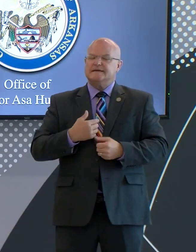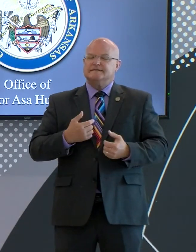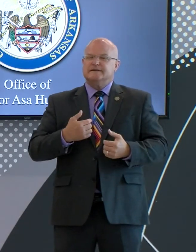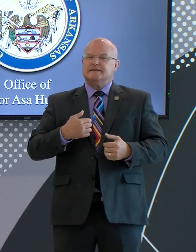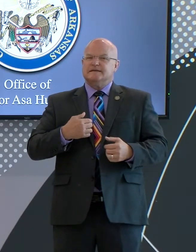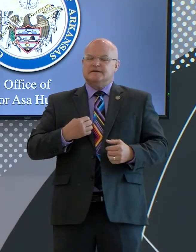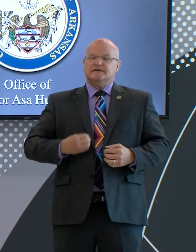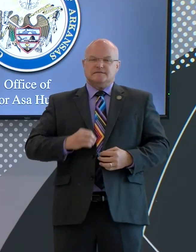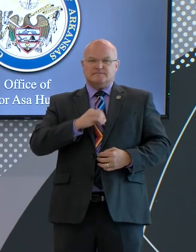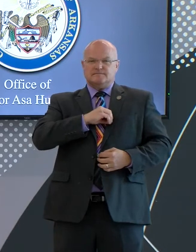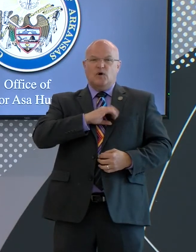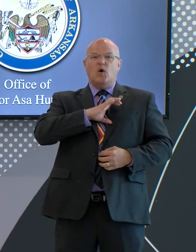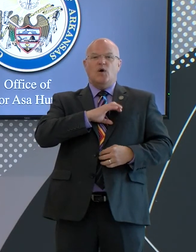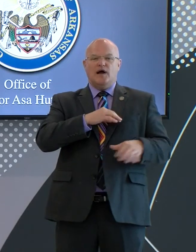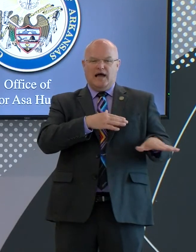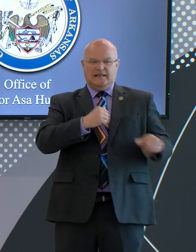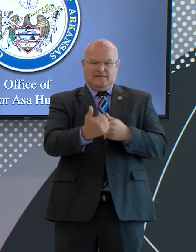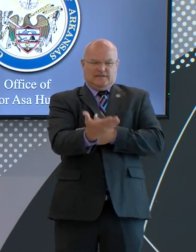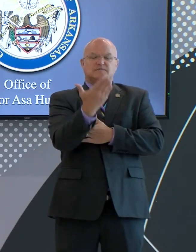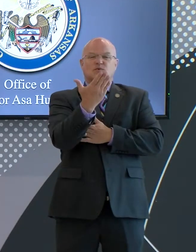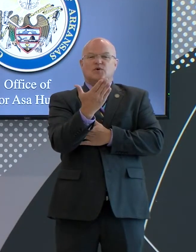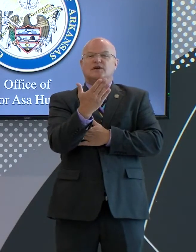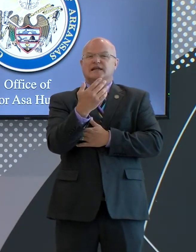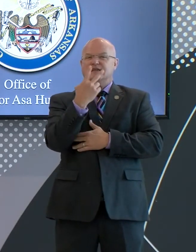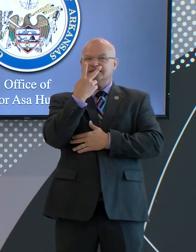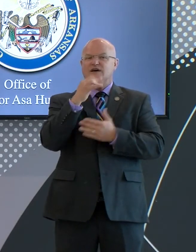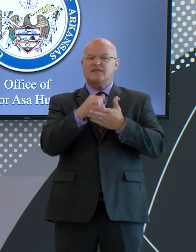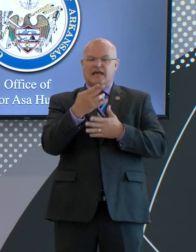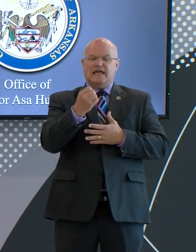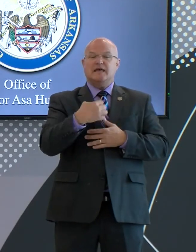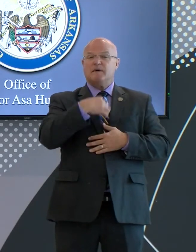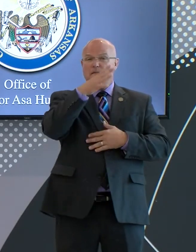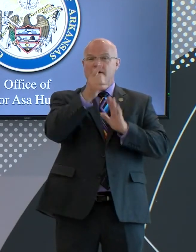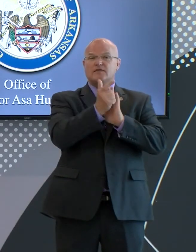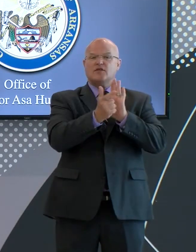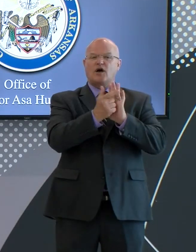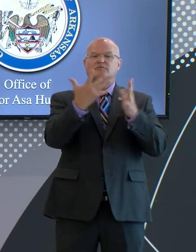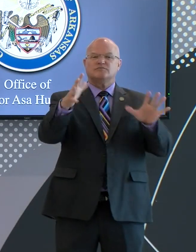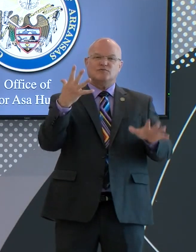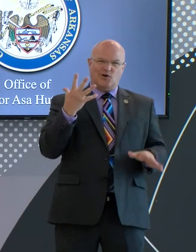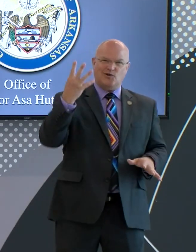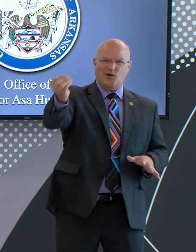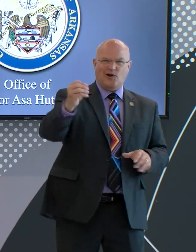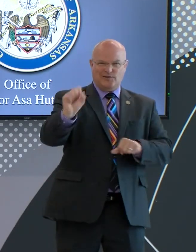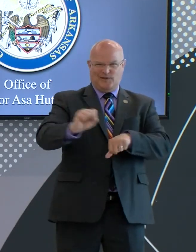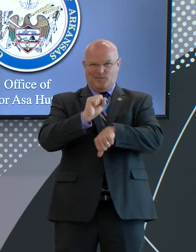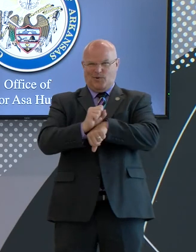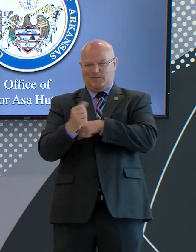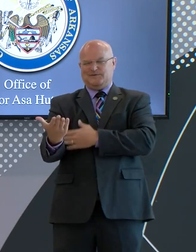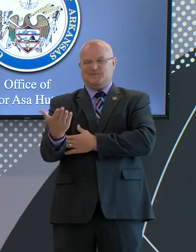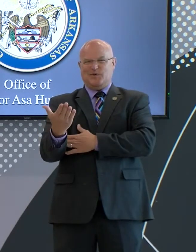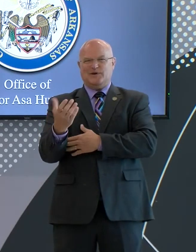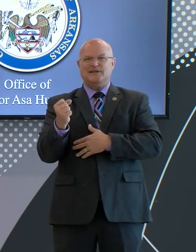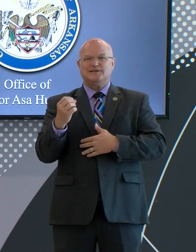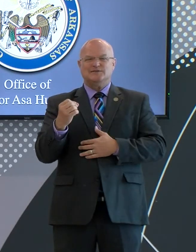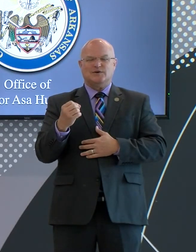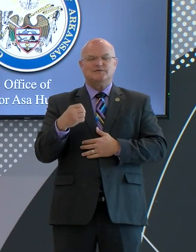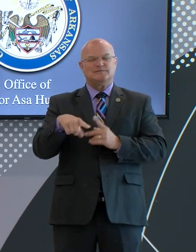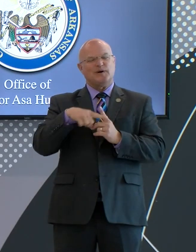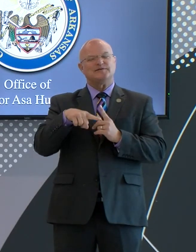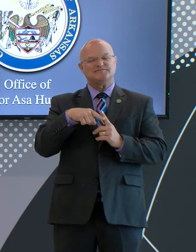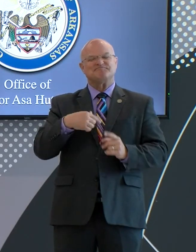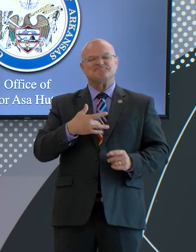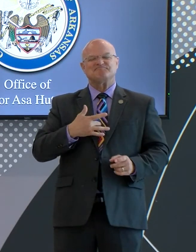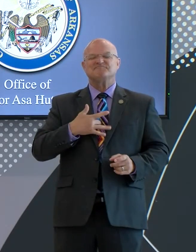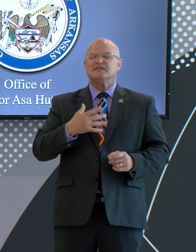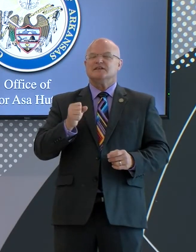I left this morning to see that he and my mother-in-law had gone to the appointment this morning. So very encouraged. But it's